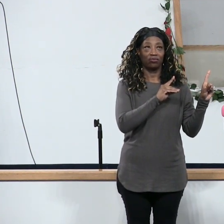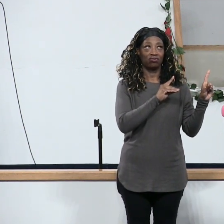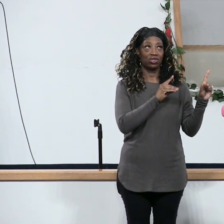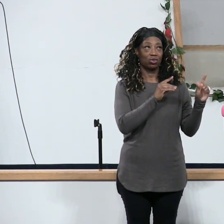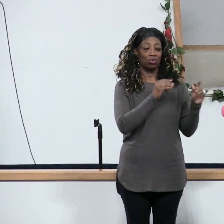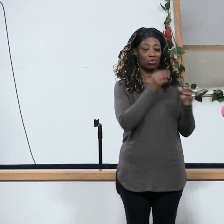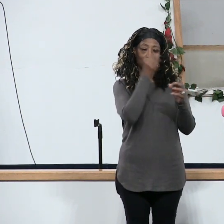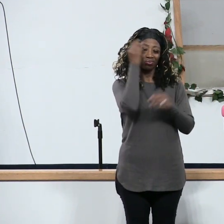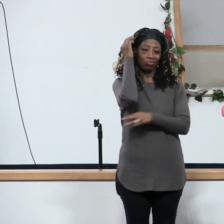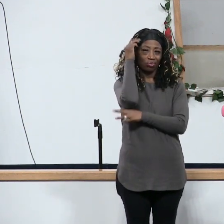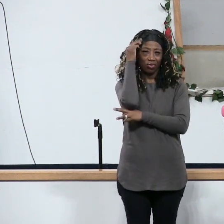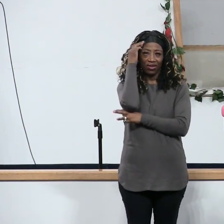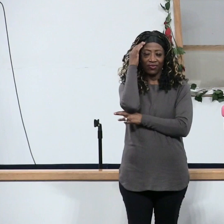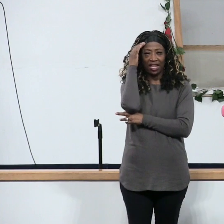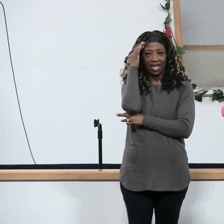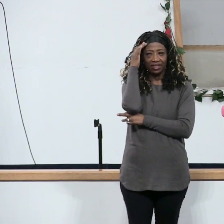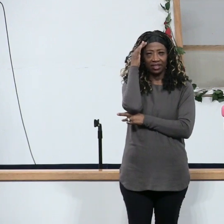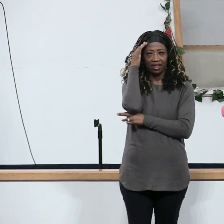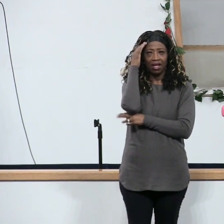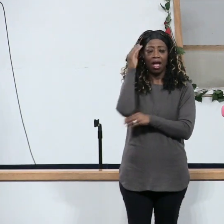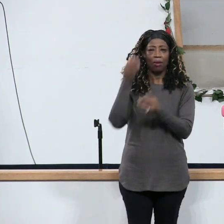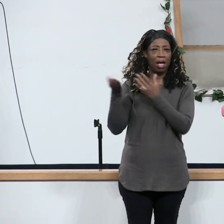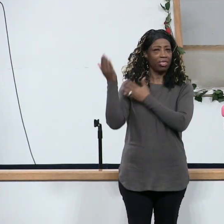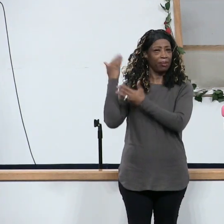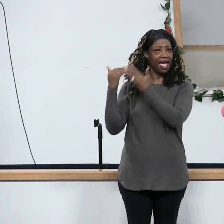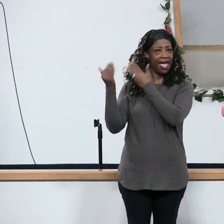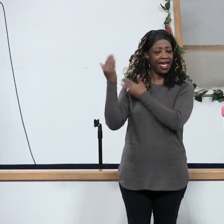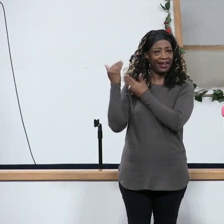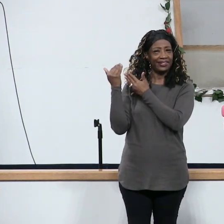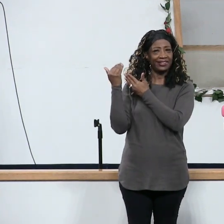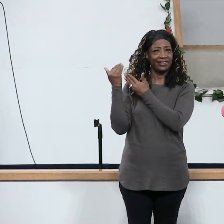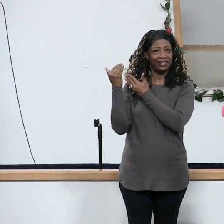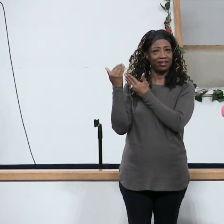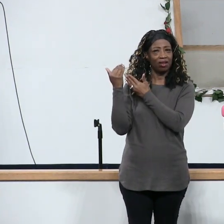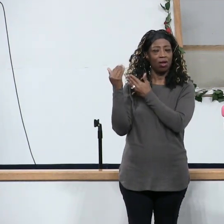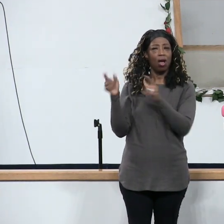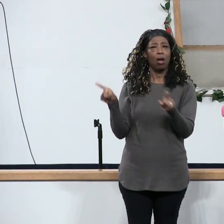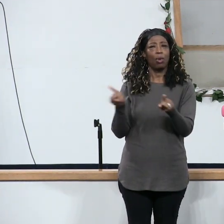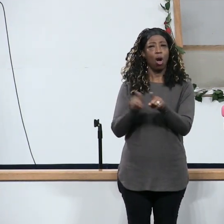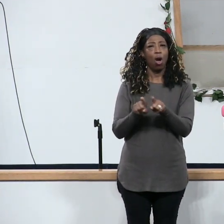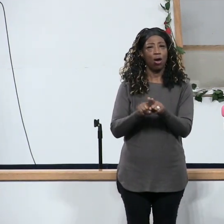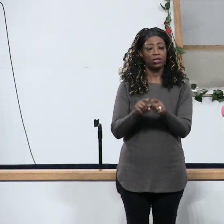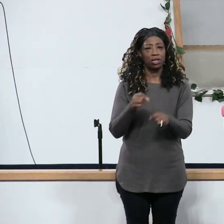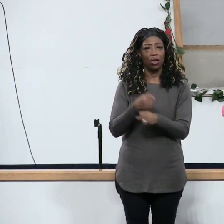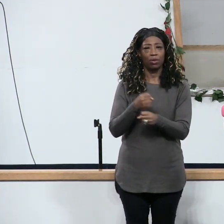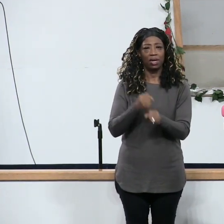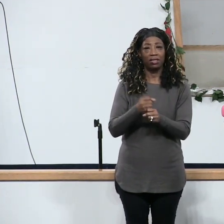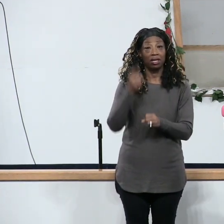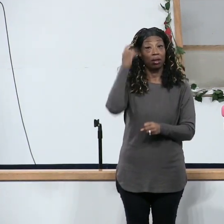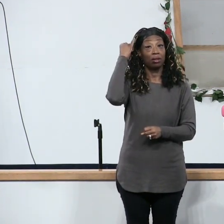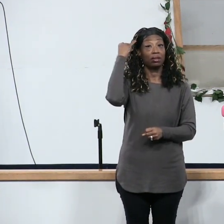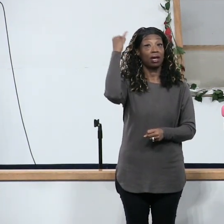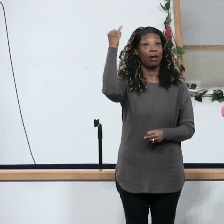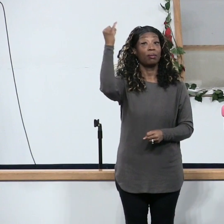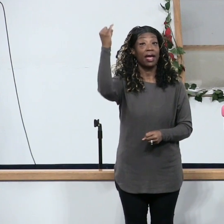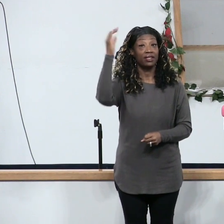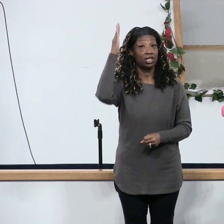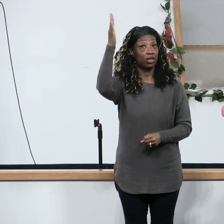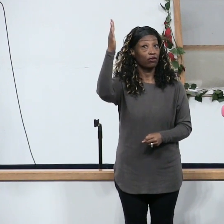reflect, right? To reflect on the past. But it would also make them to imagine the